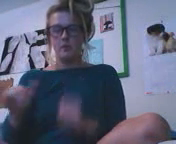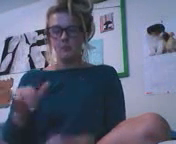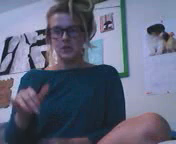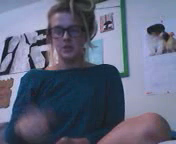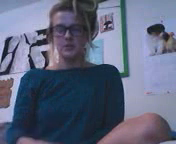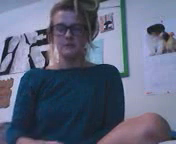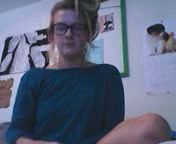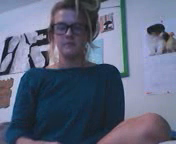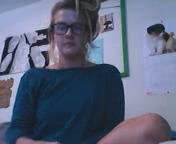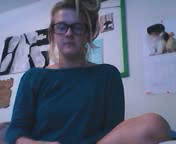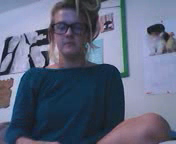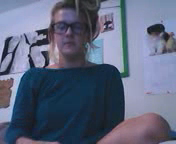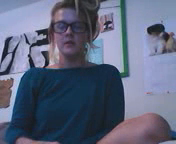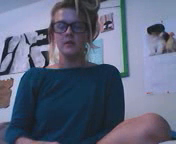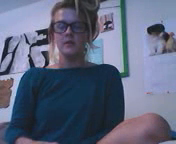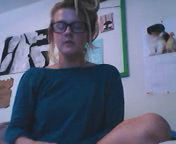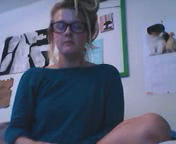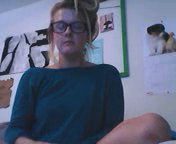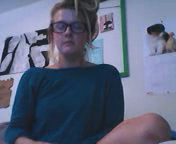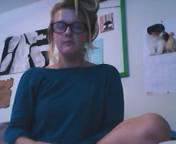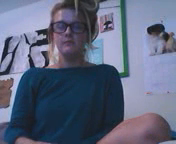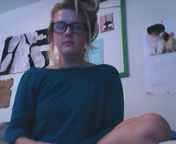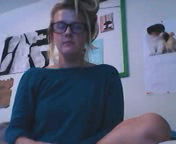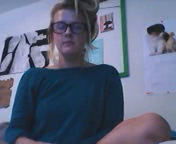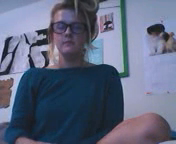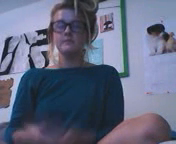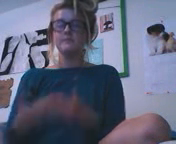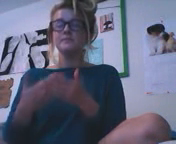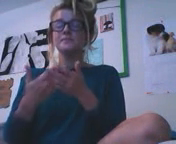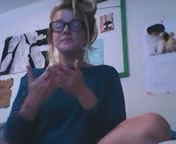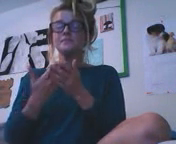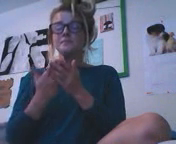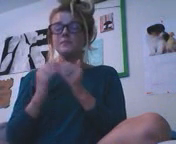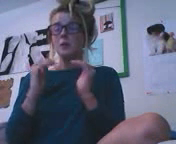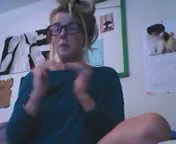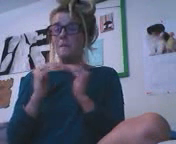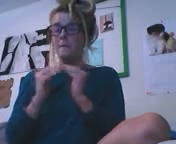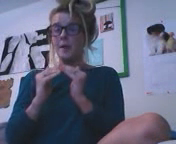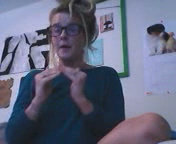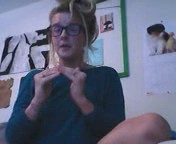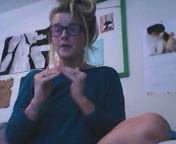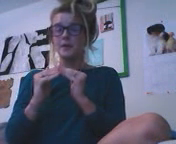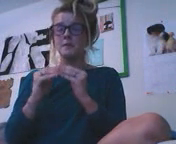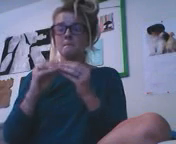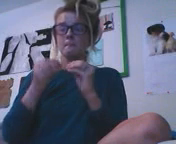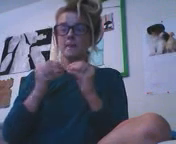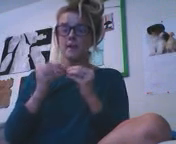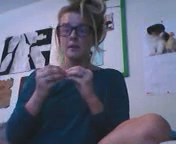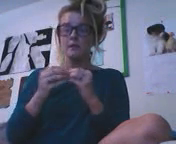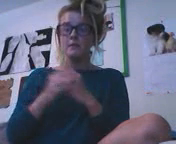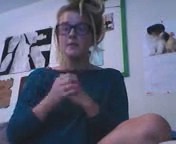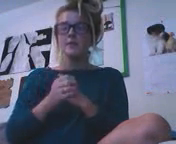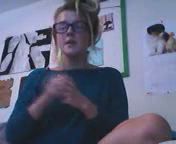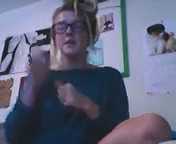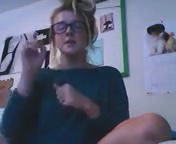to balance the number of hydrogens on the product side, we're going to want to put a 4 coefficient in front of HCl. Remember, we can